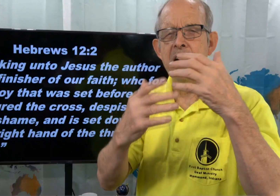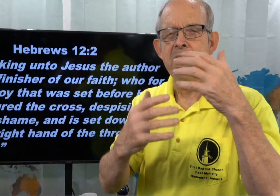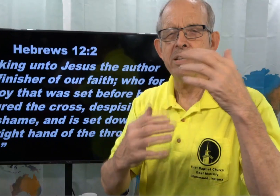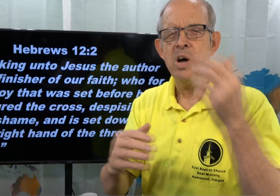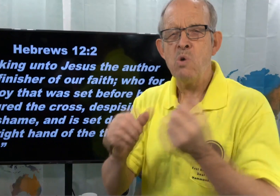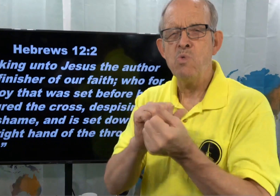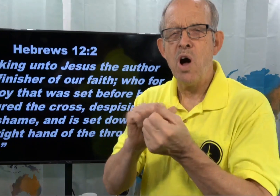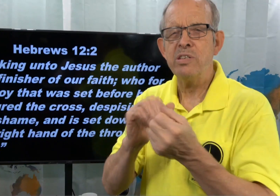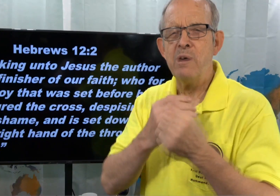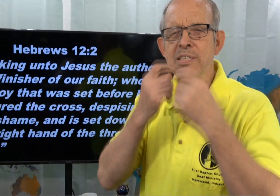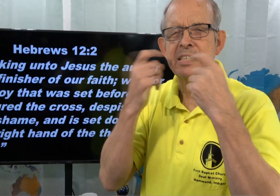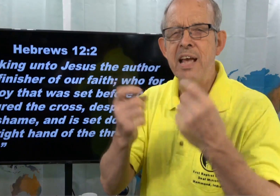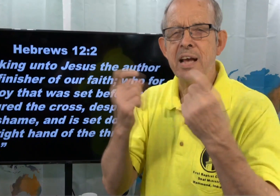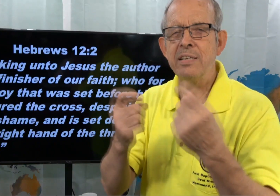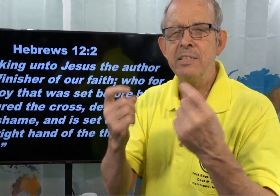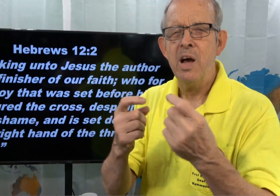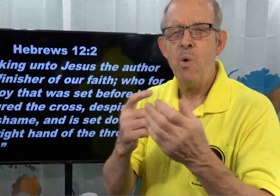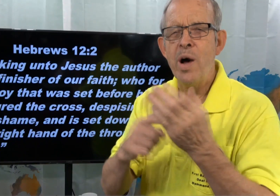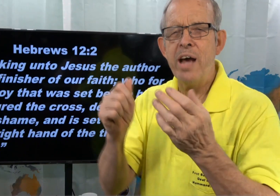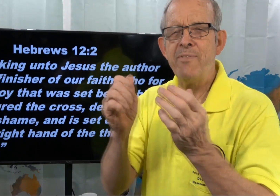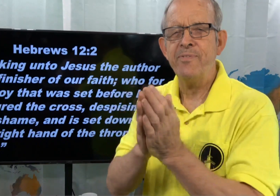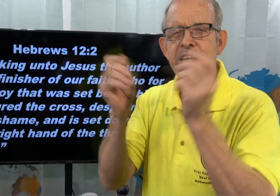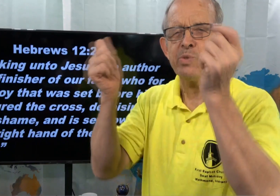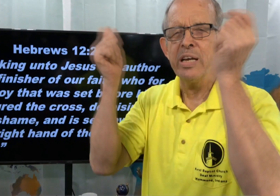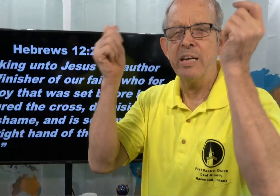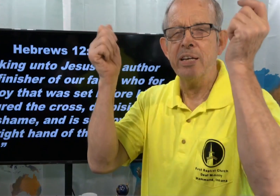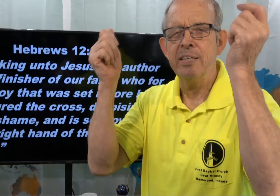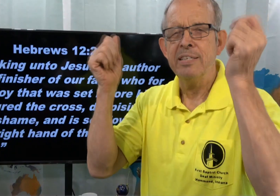blood, what a sin, what a victory.